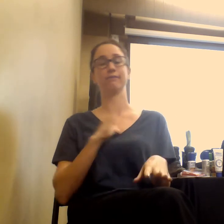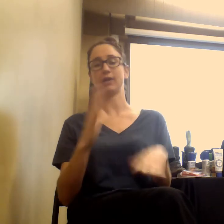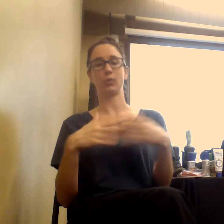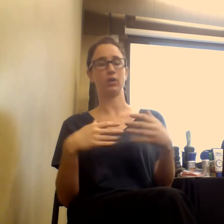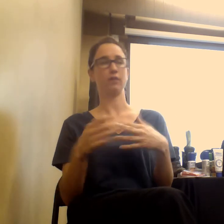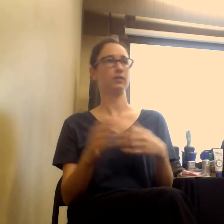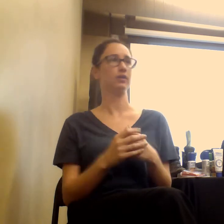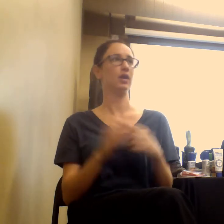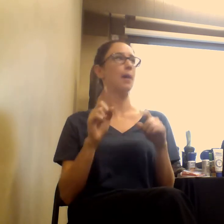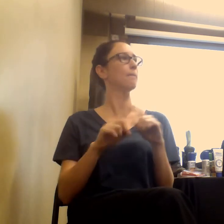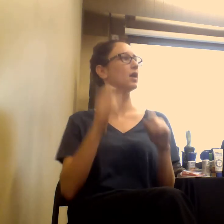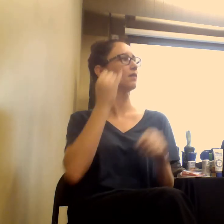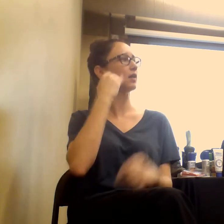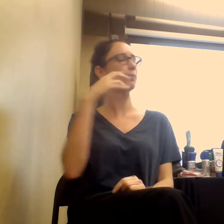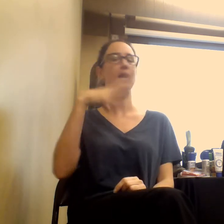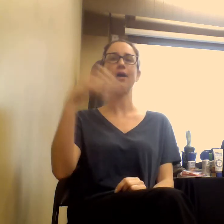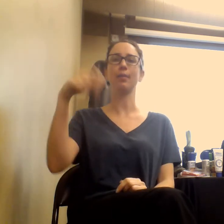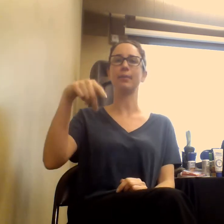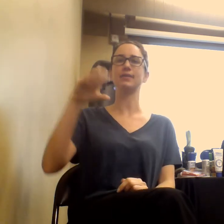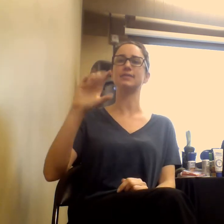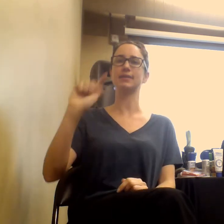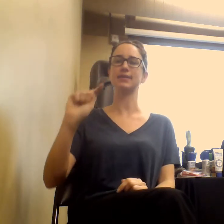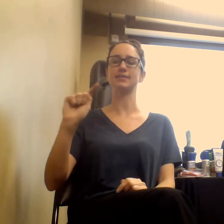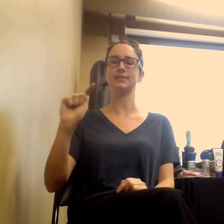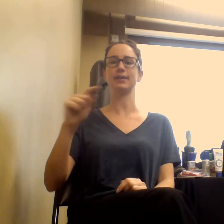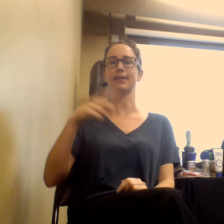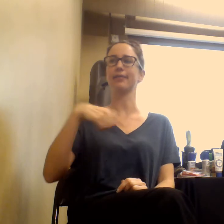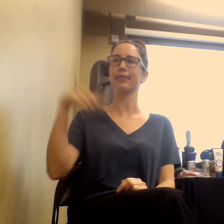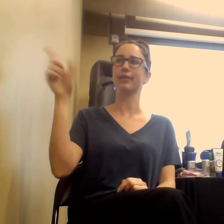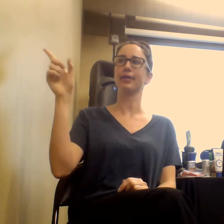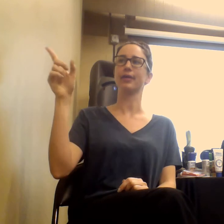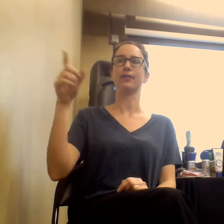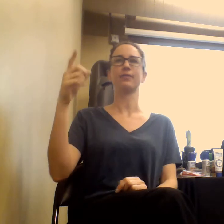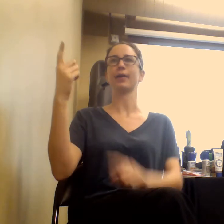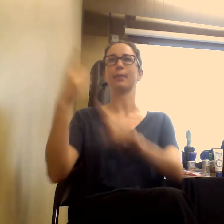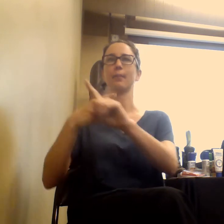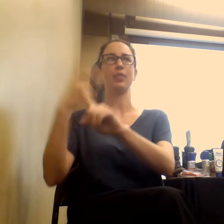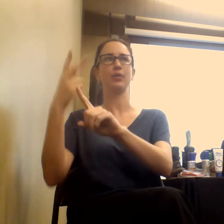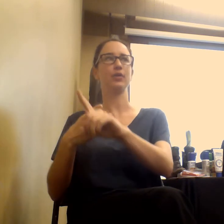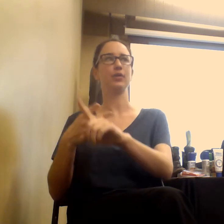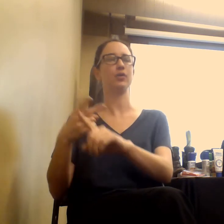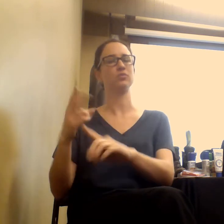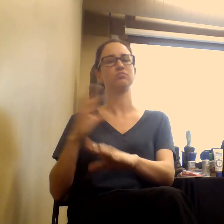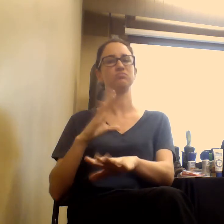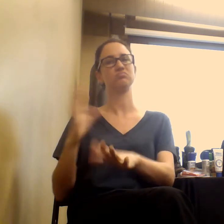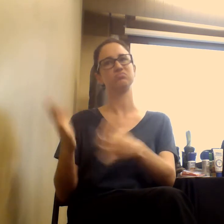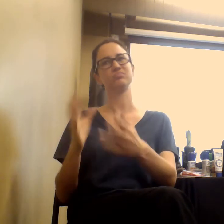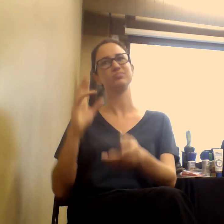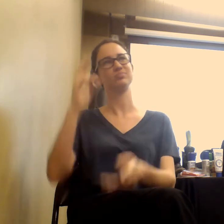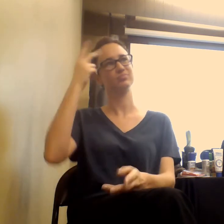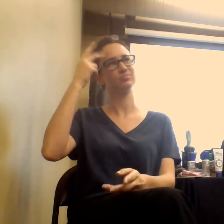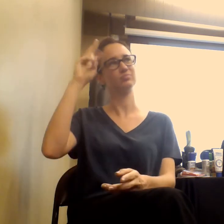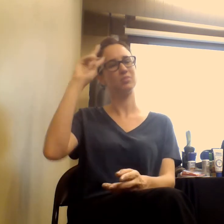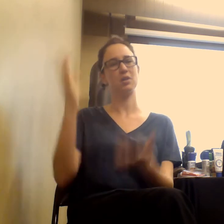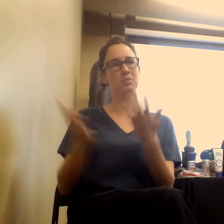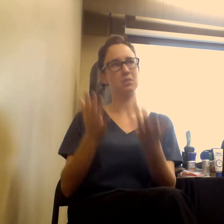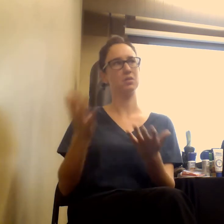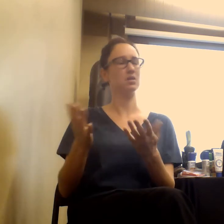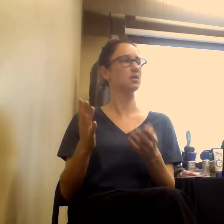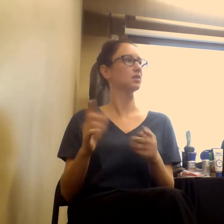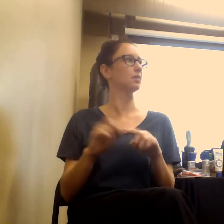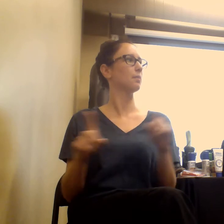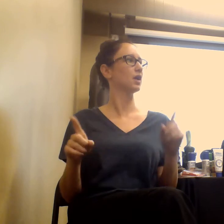it, I might change my mind, all right? And I might go Connor's route. But for most of the stuff I do, this is my go-to